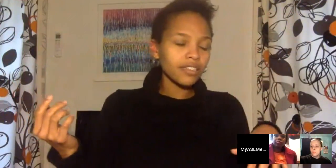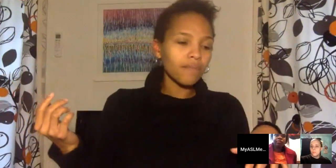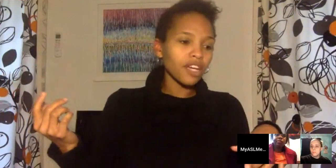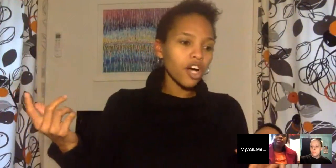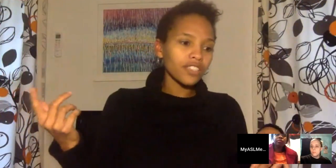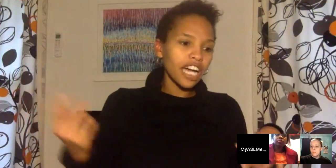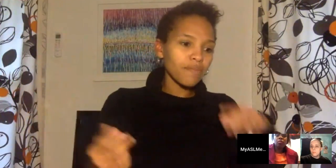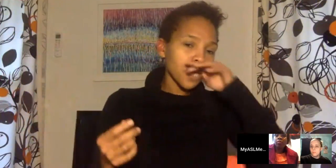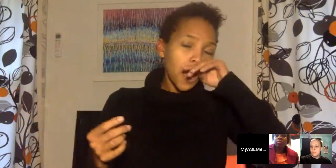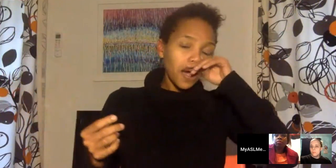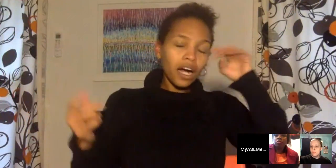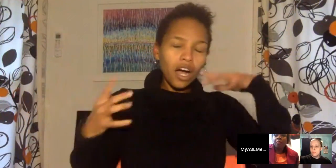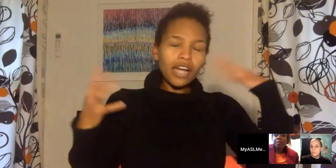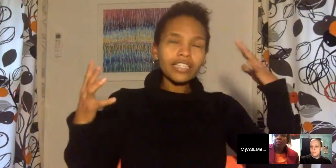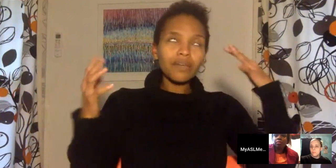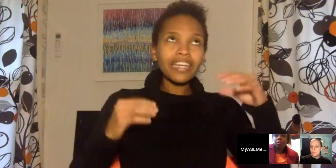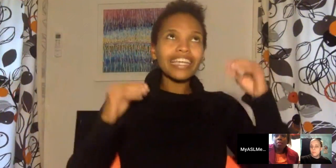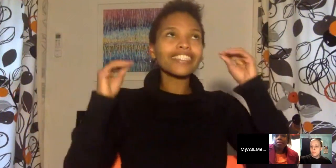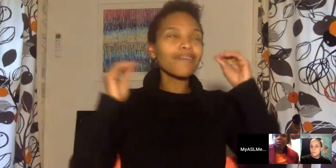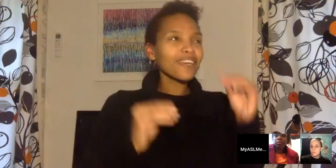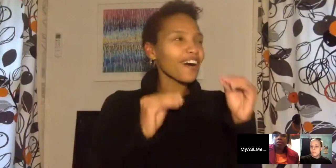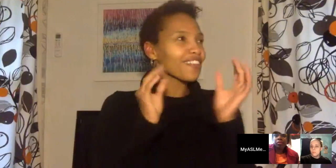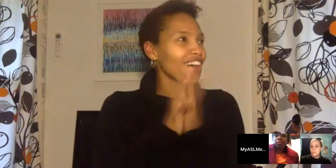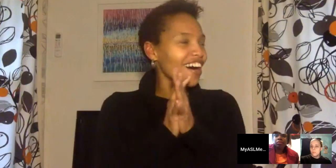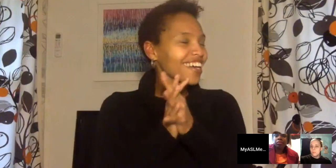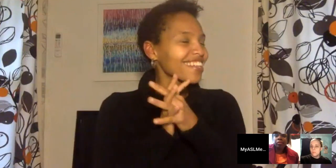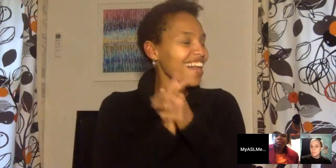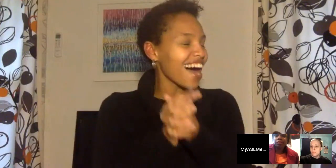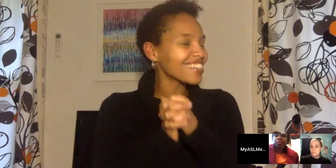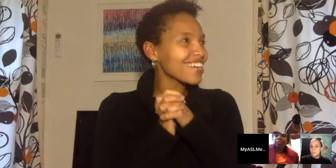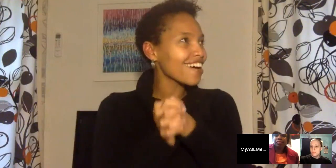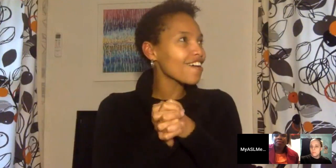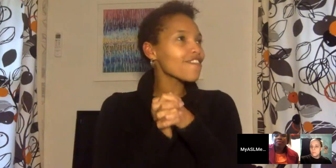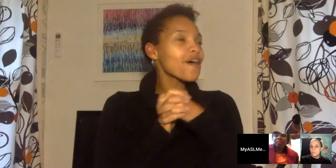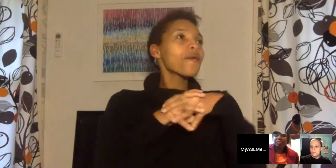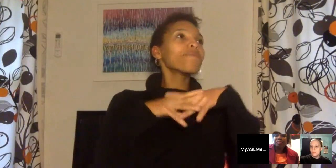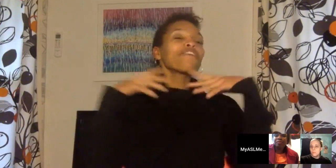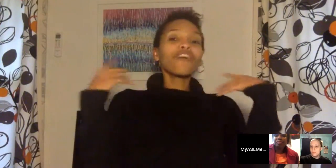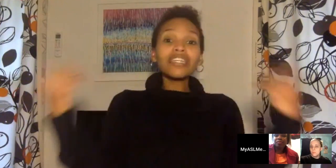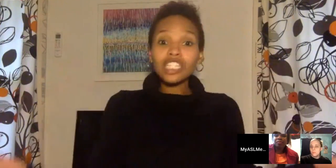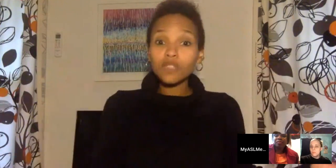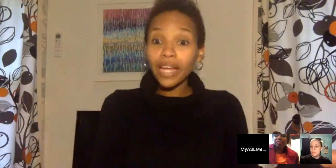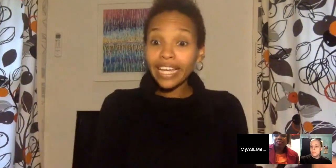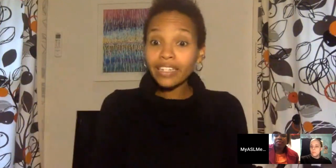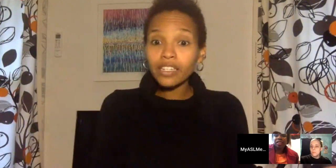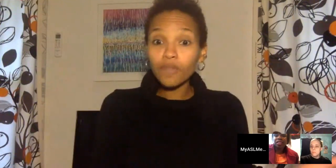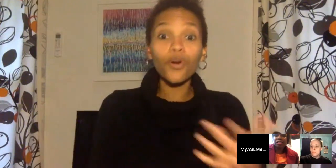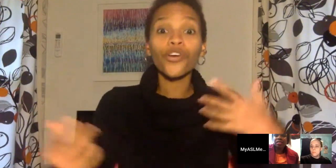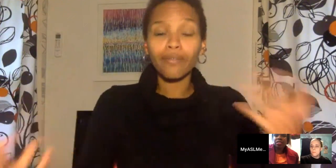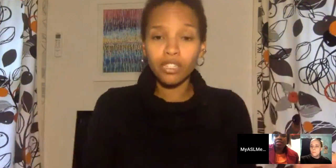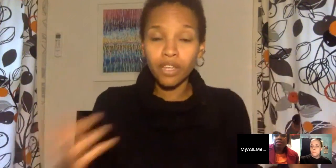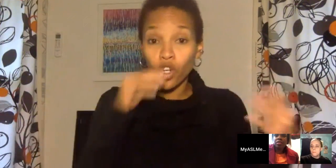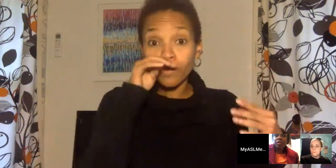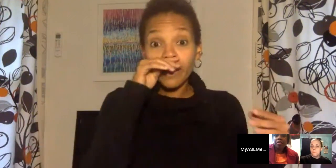something along the time is something along the lines of my friend explained the program to me, or